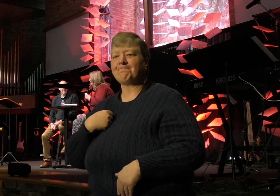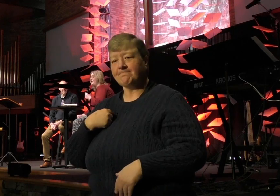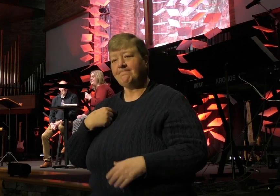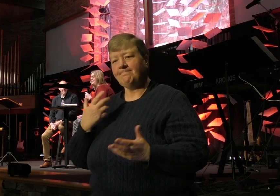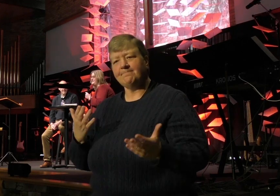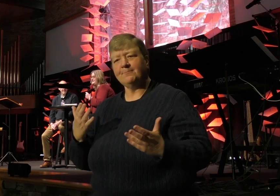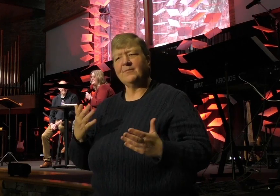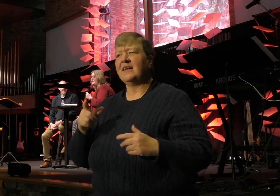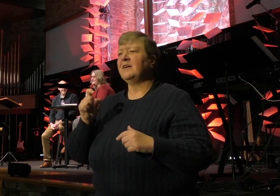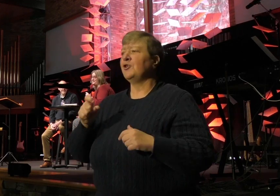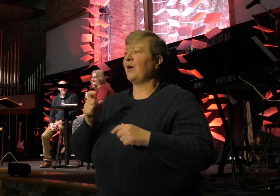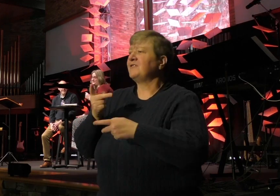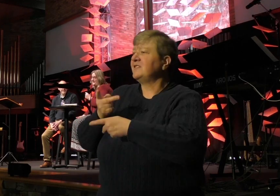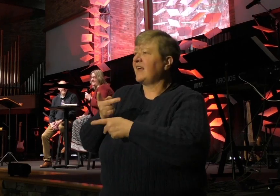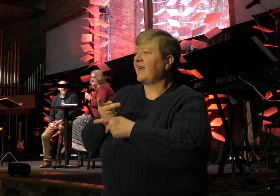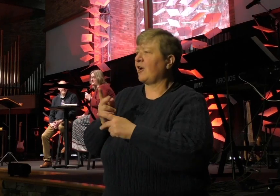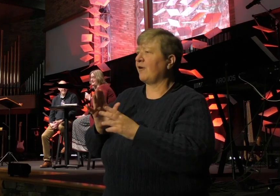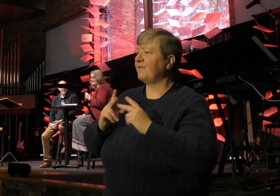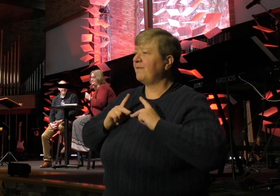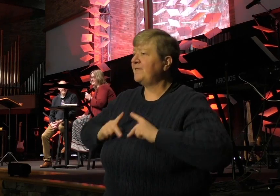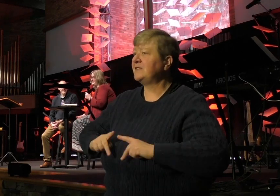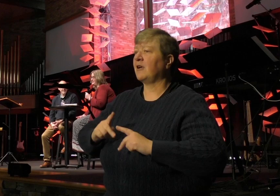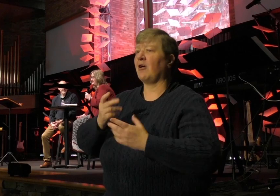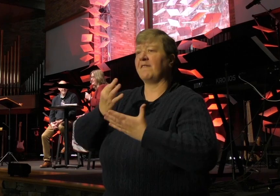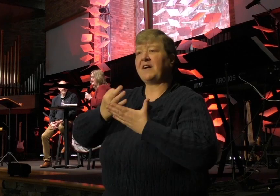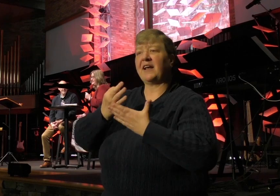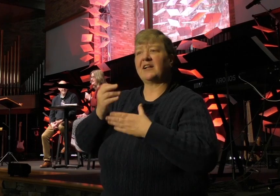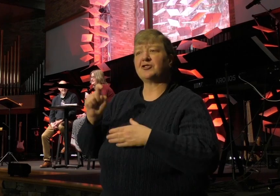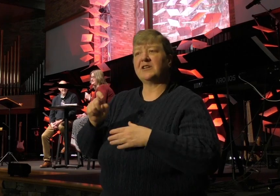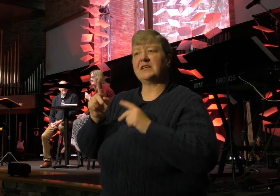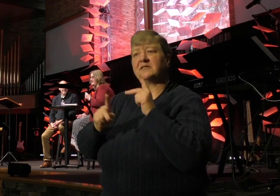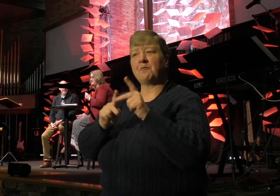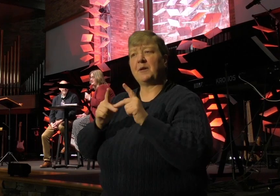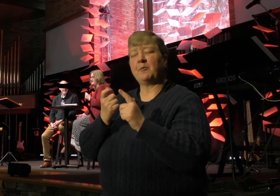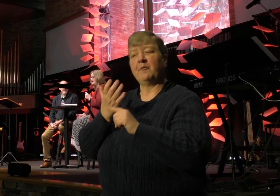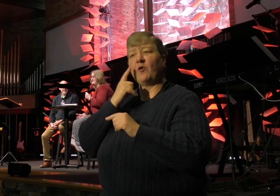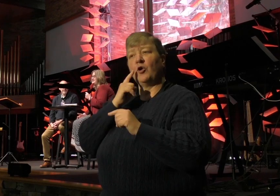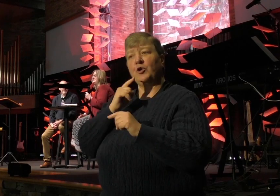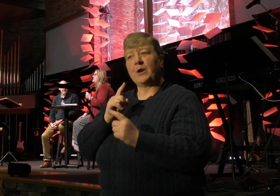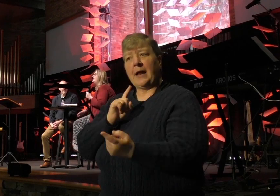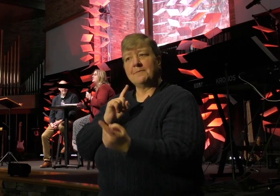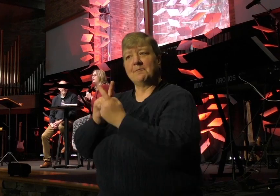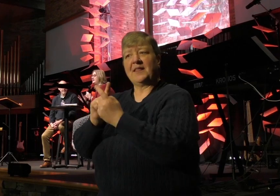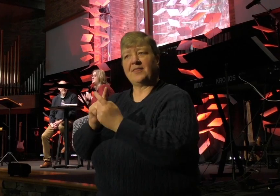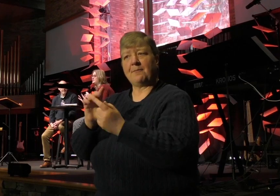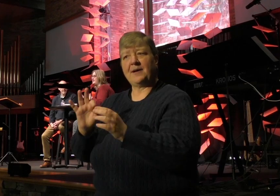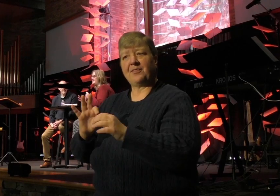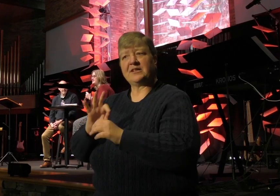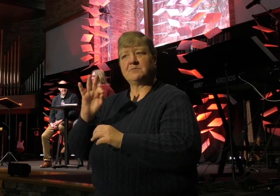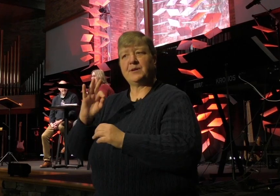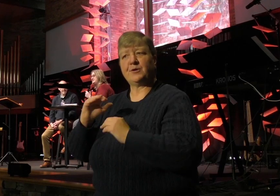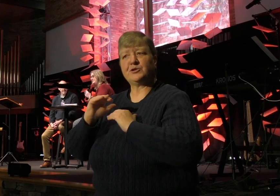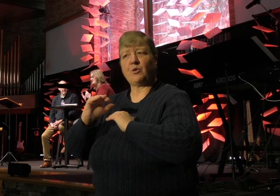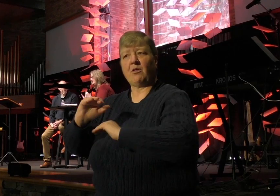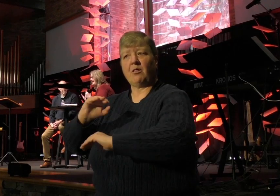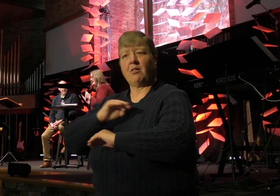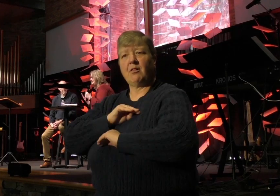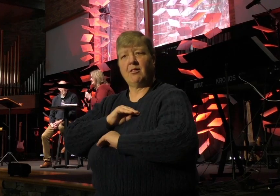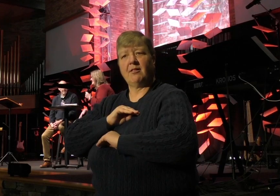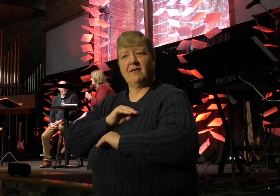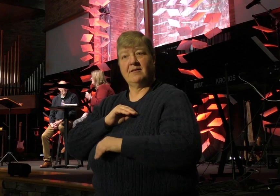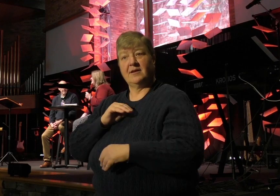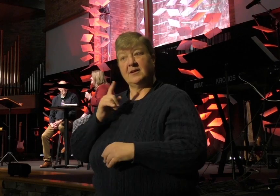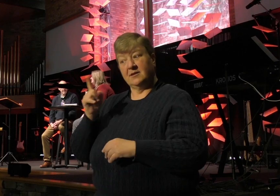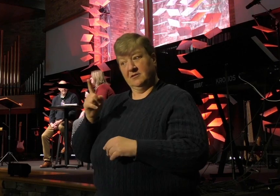You have to care for the physical and sometimes financial needs of people before you can meet them spiritually. It wasn't until all of her needs were met that she was able to